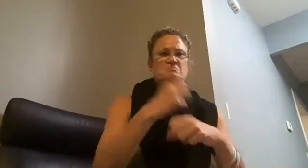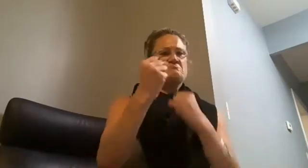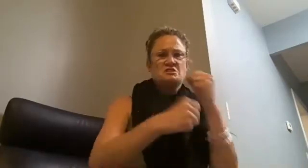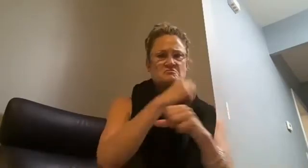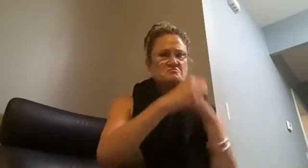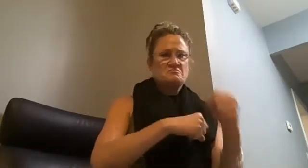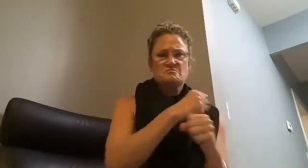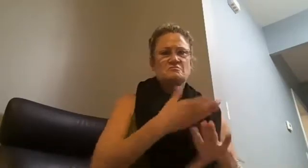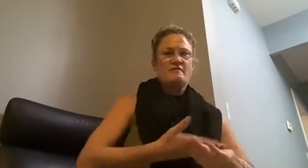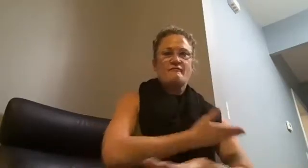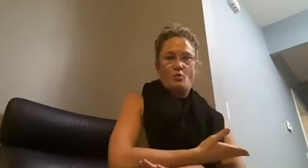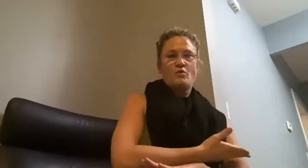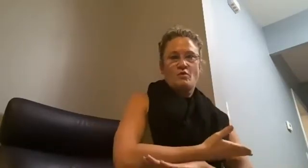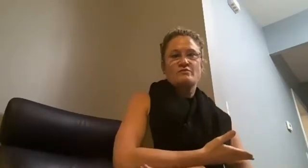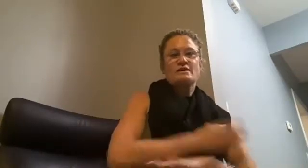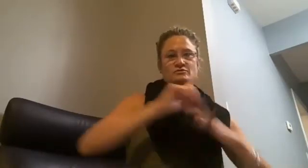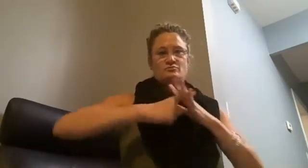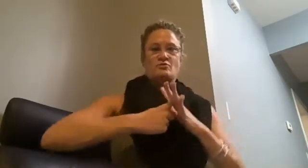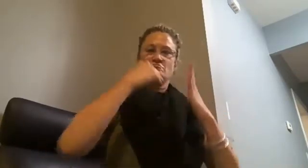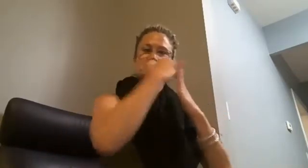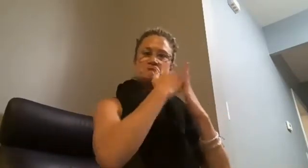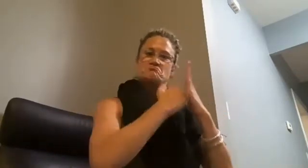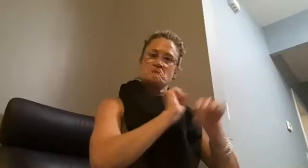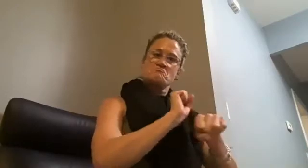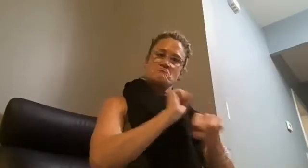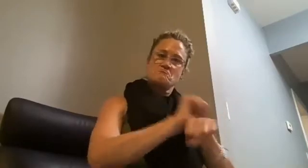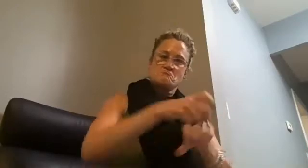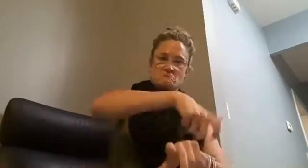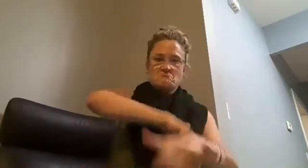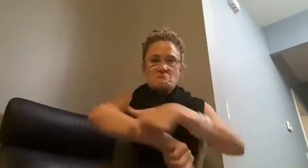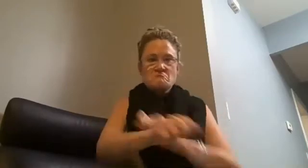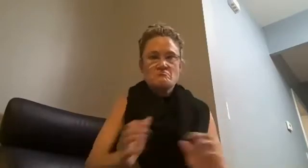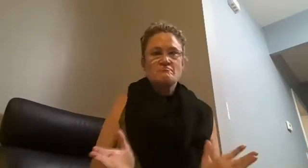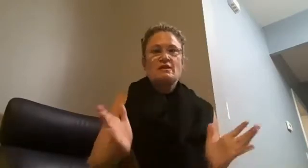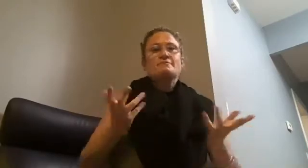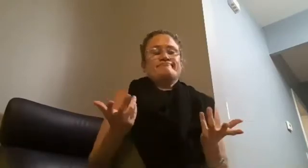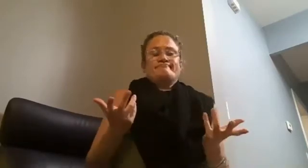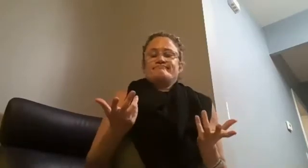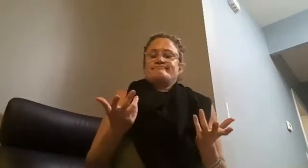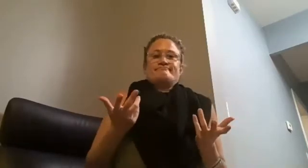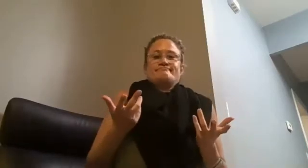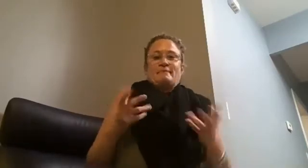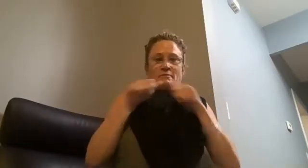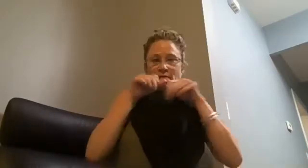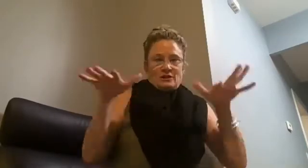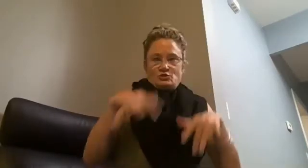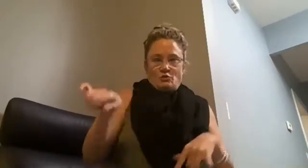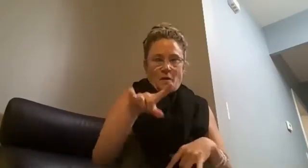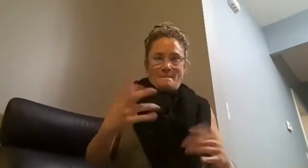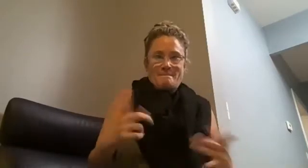before they ever work the steps. And God bless your spiritually sadomasochistic soul, but that was not my experience.